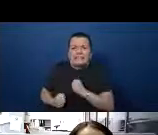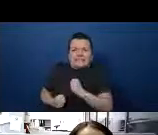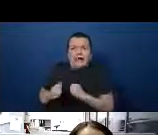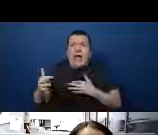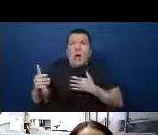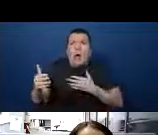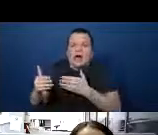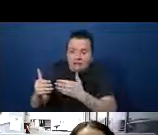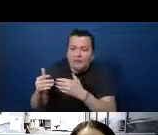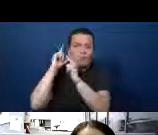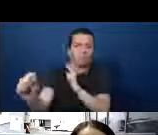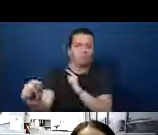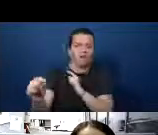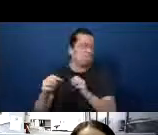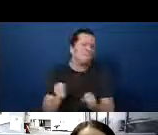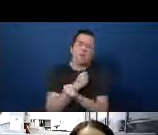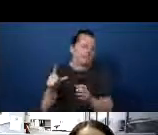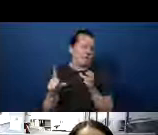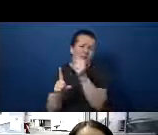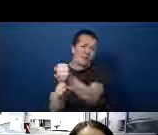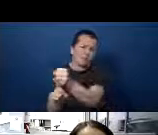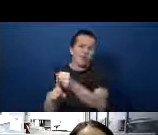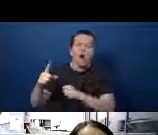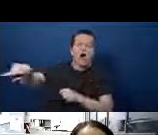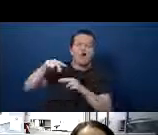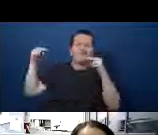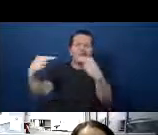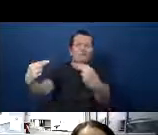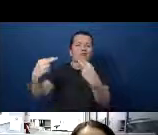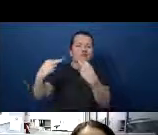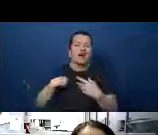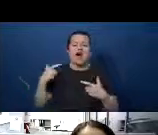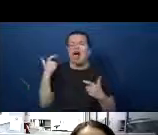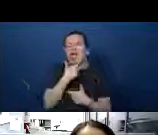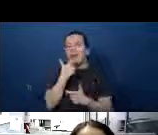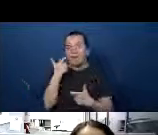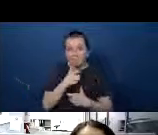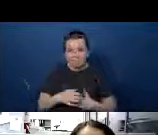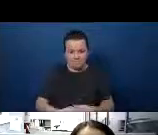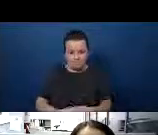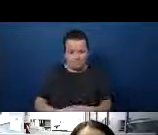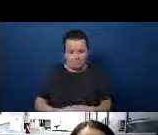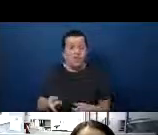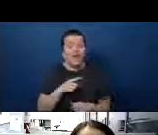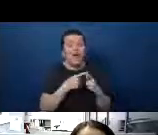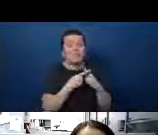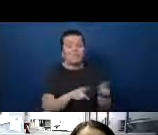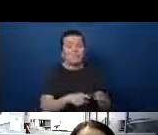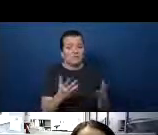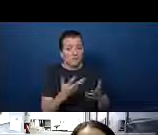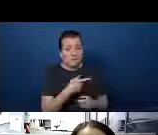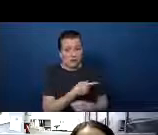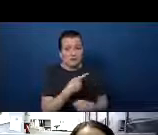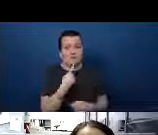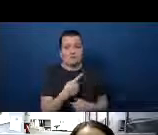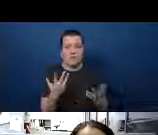And a woman with visual disability sector, she said that because I couldn't see the blackboard clearly from my seat,